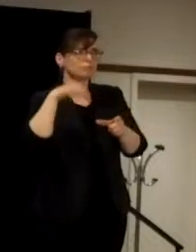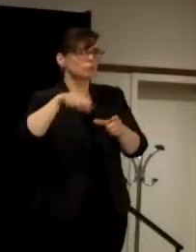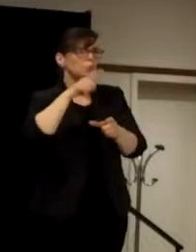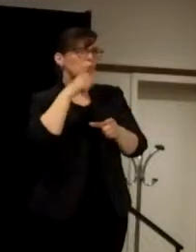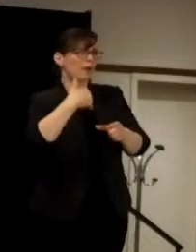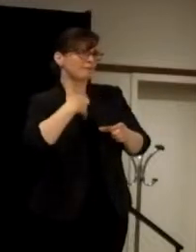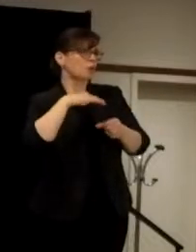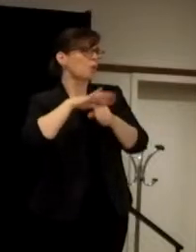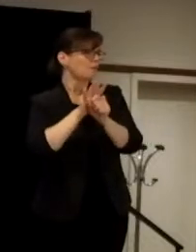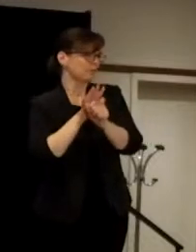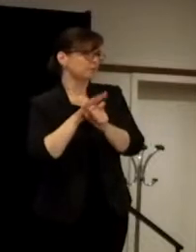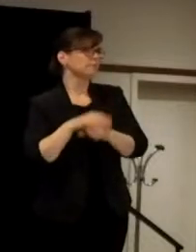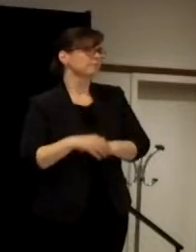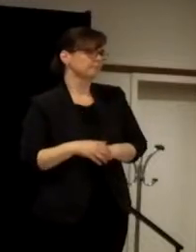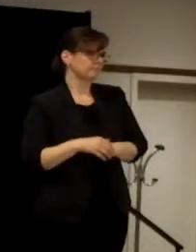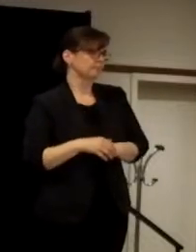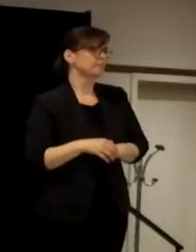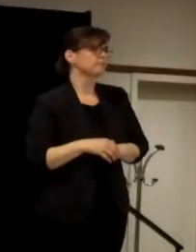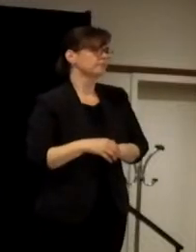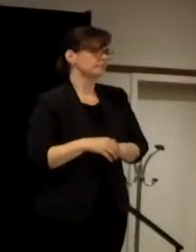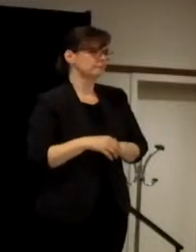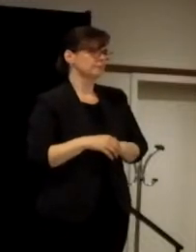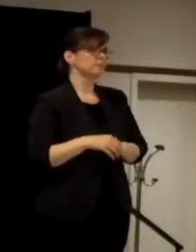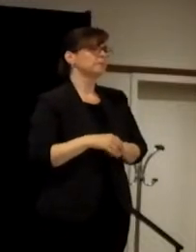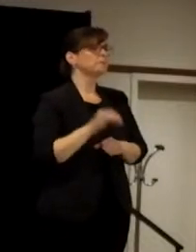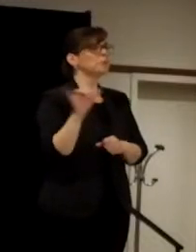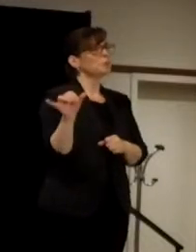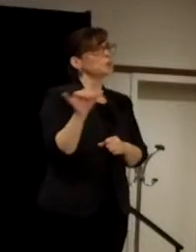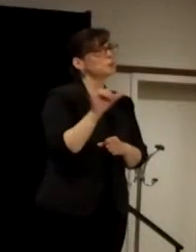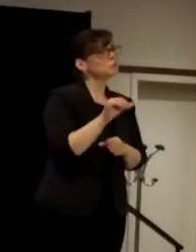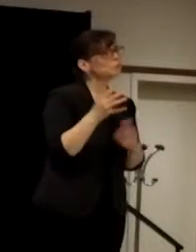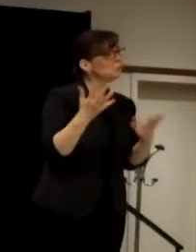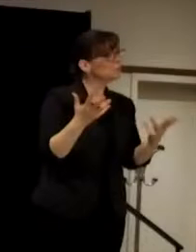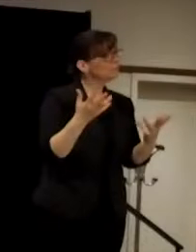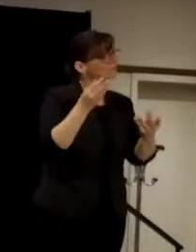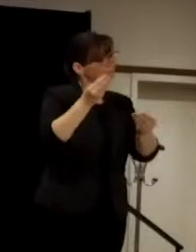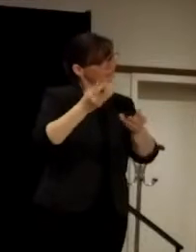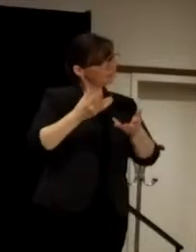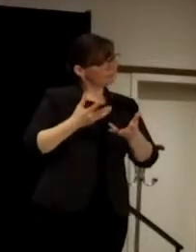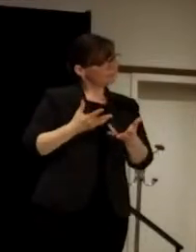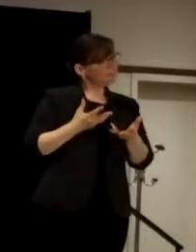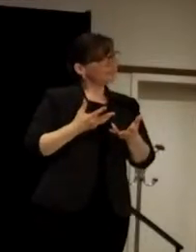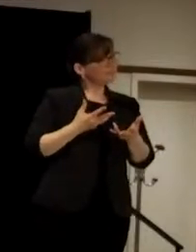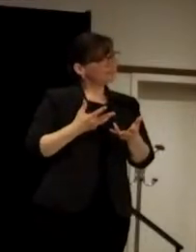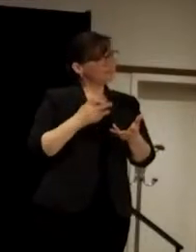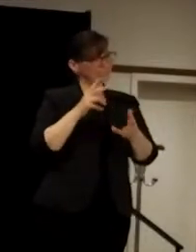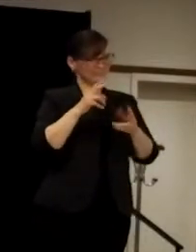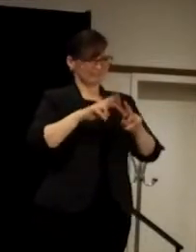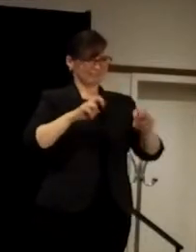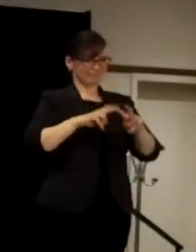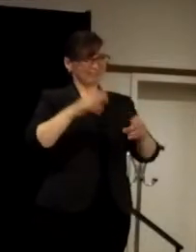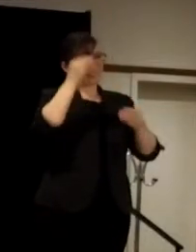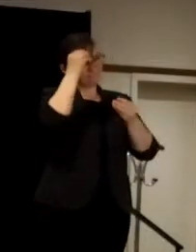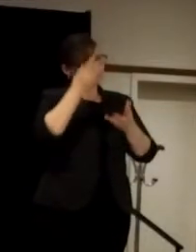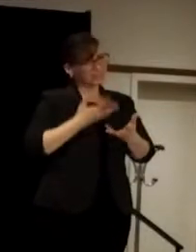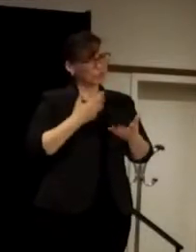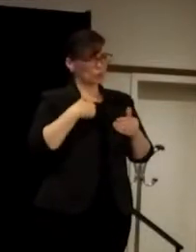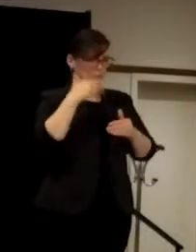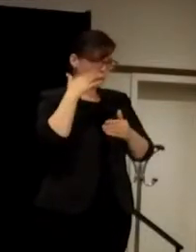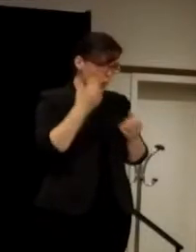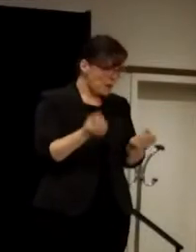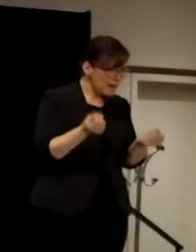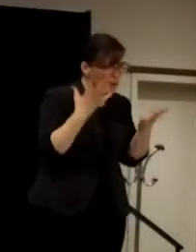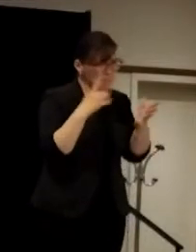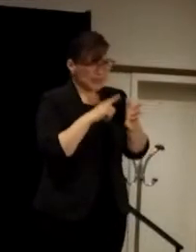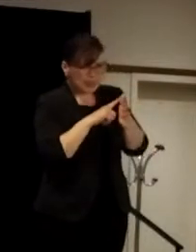problems. Also, from the standpoint of data, it helps us make clear and coherent